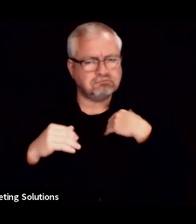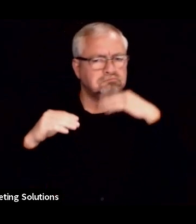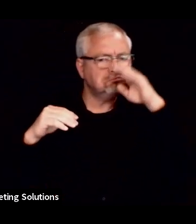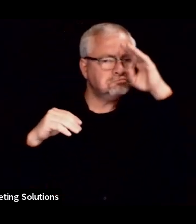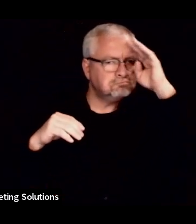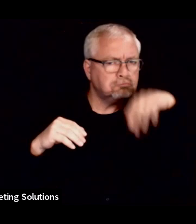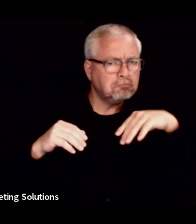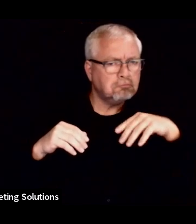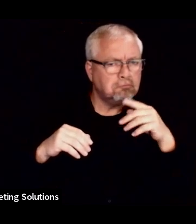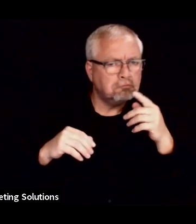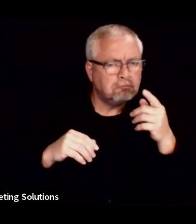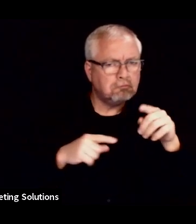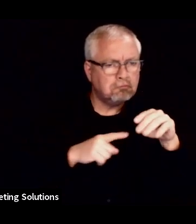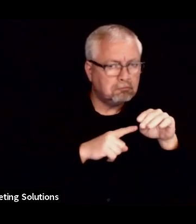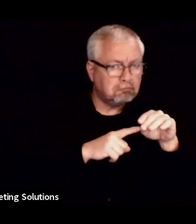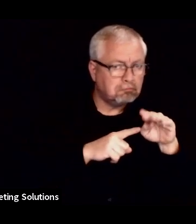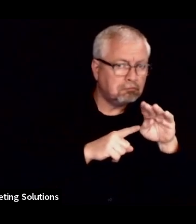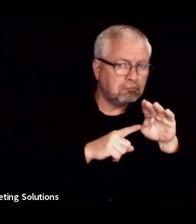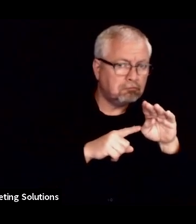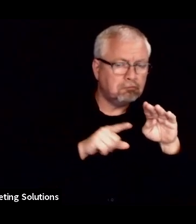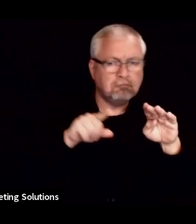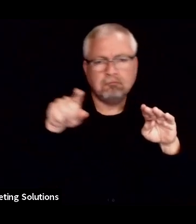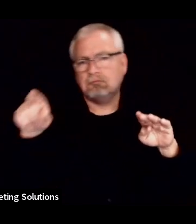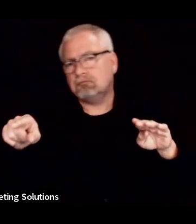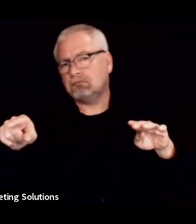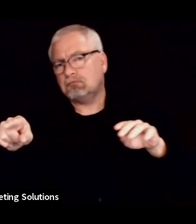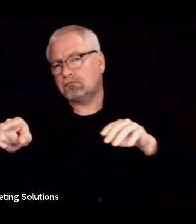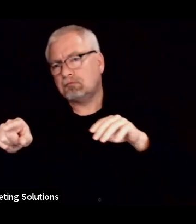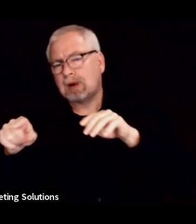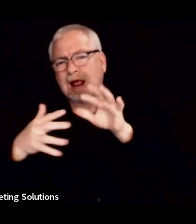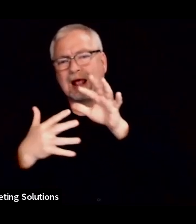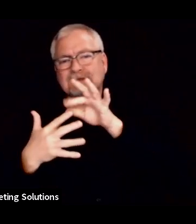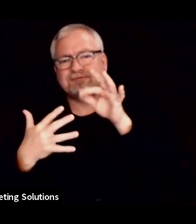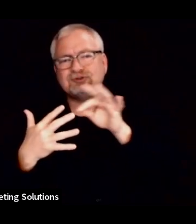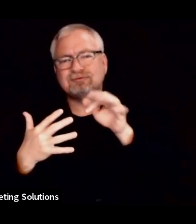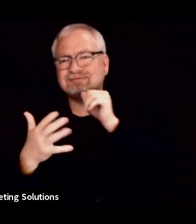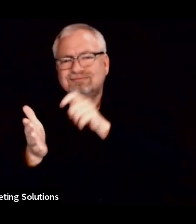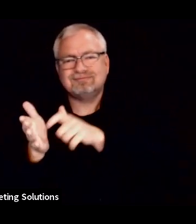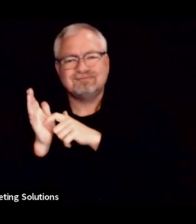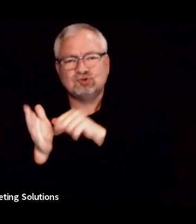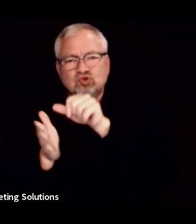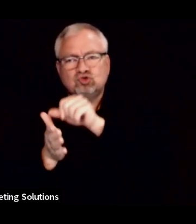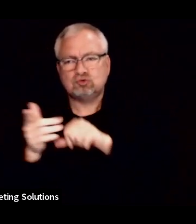was done was in anticipation that case counts were going to continue to grow.